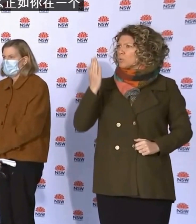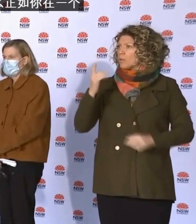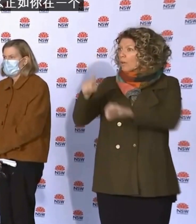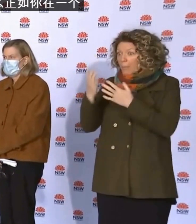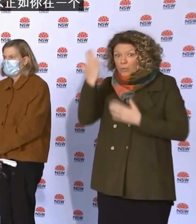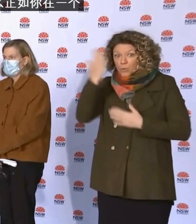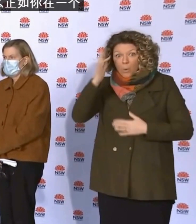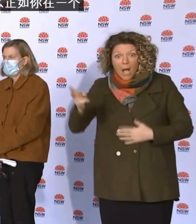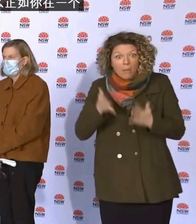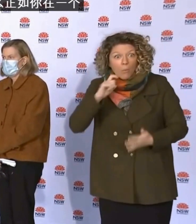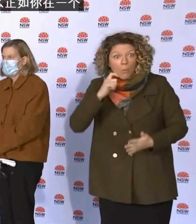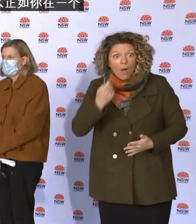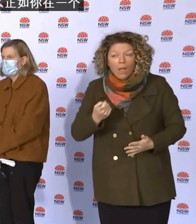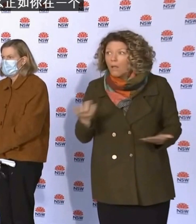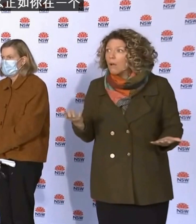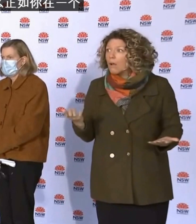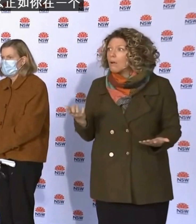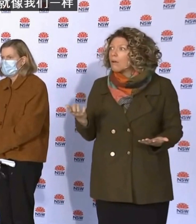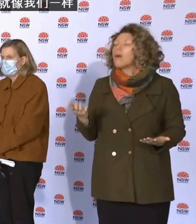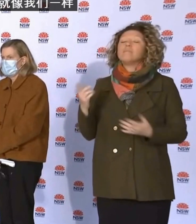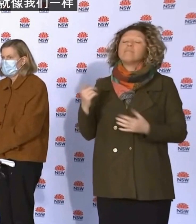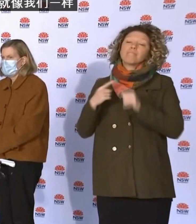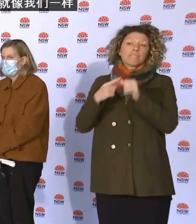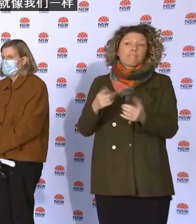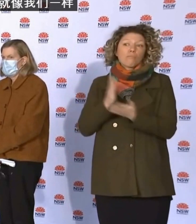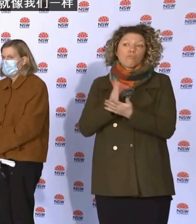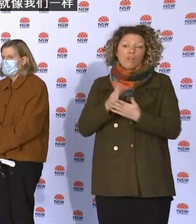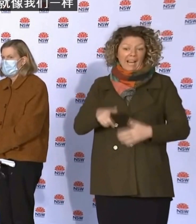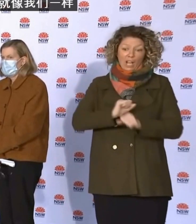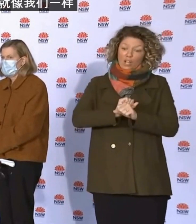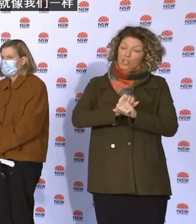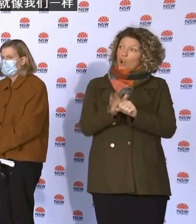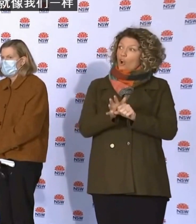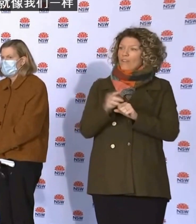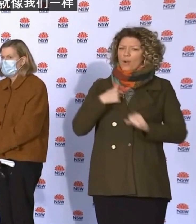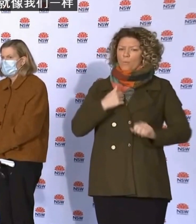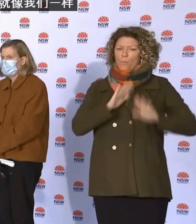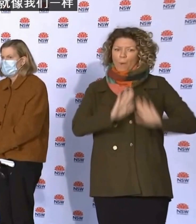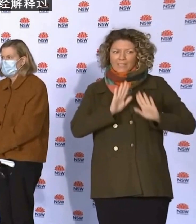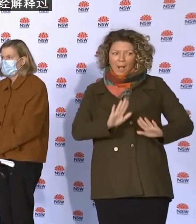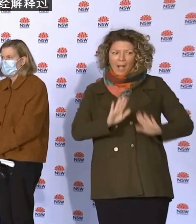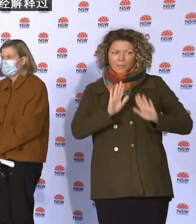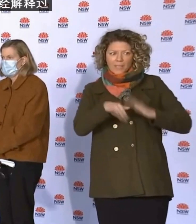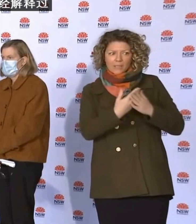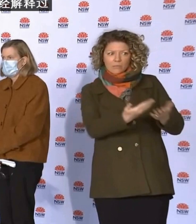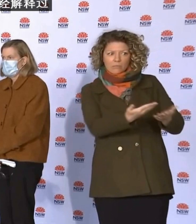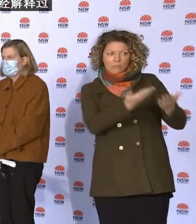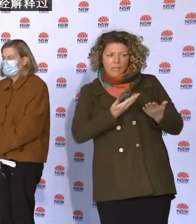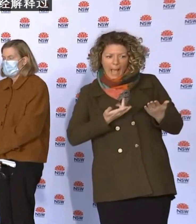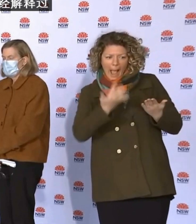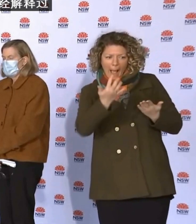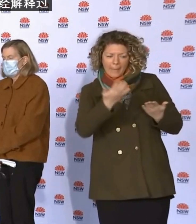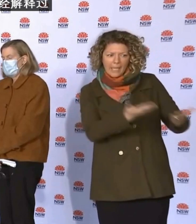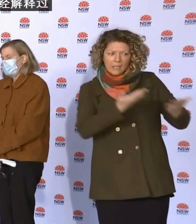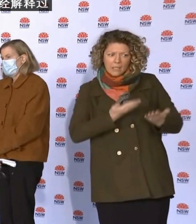So schools will go back? Well, that's why, as you know, in a pandemic, you rely on the information that's coming through. And as we've explained, as Dr. Chan and the